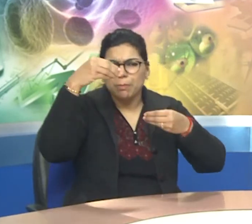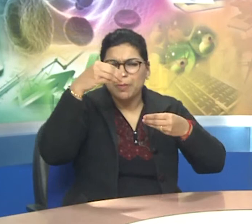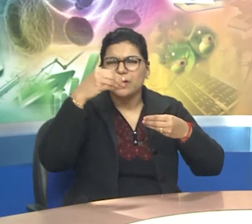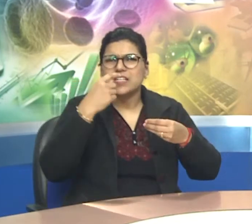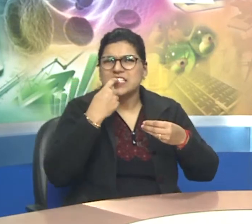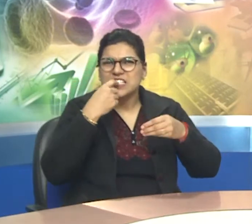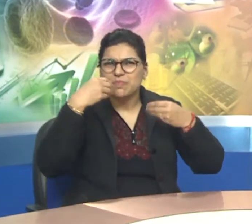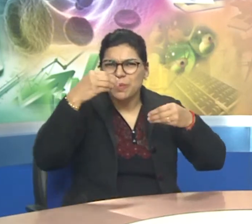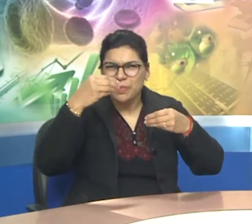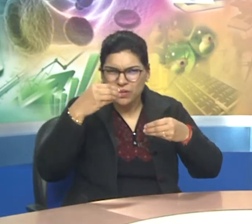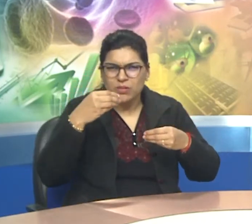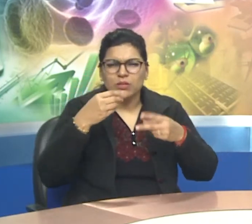Pulp.